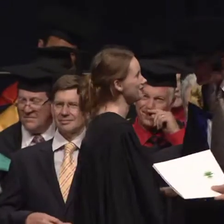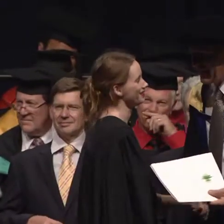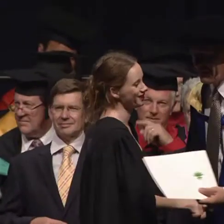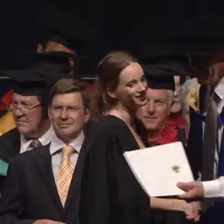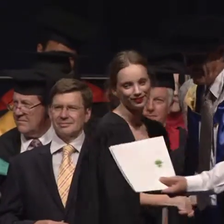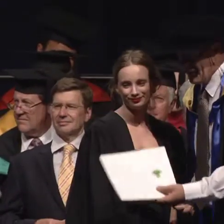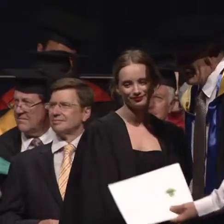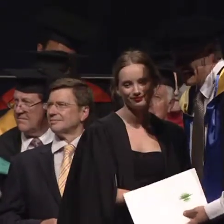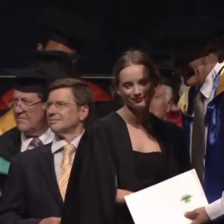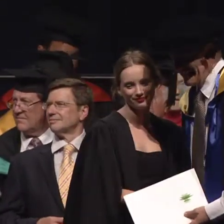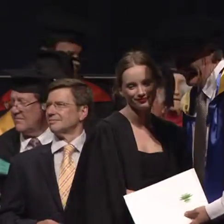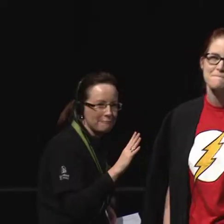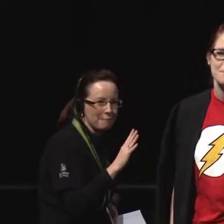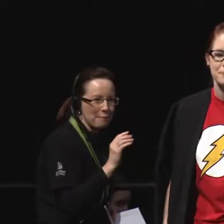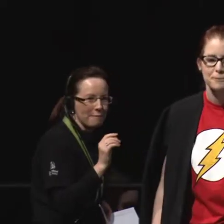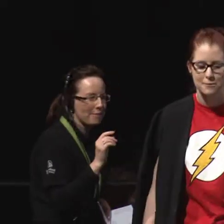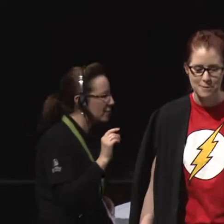Kirsty Robinson.